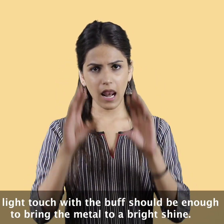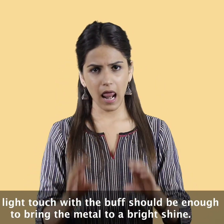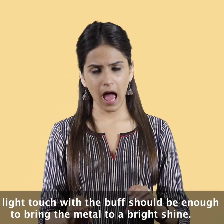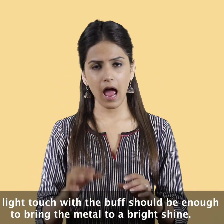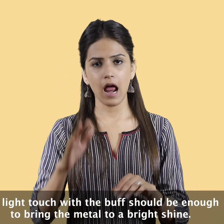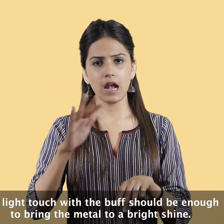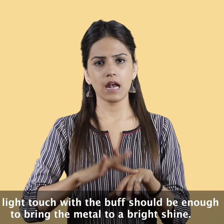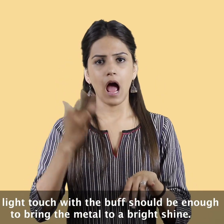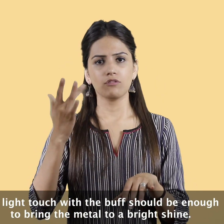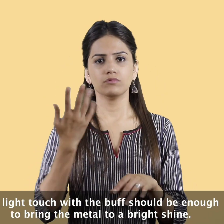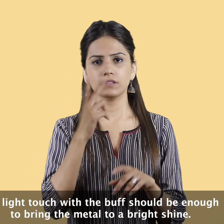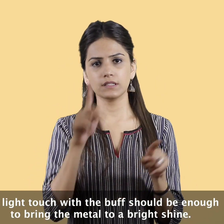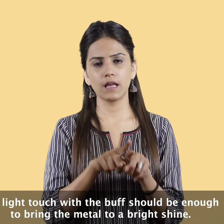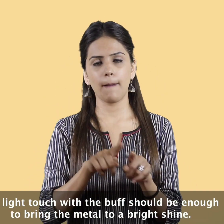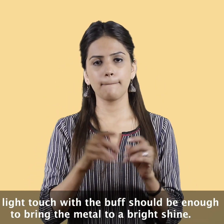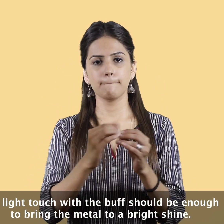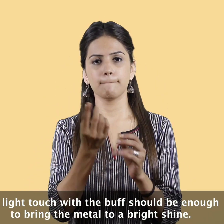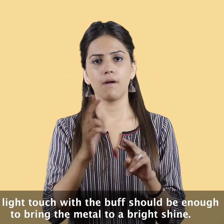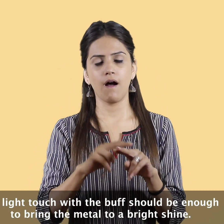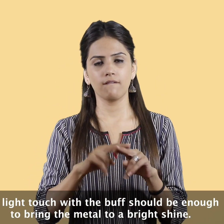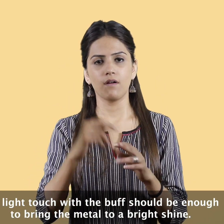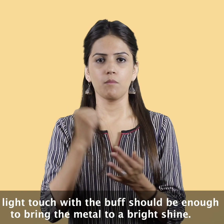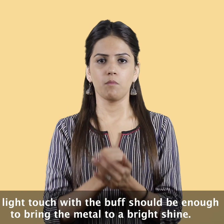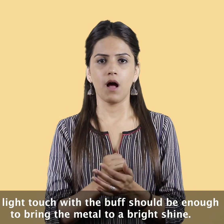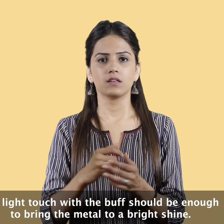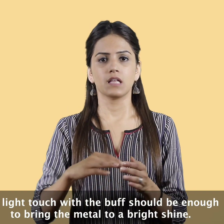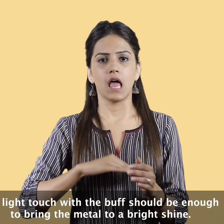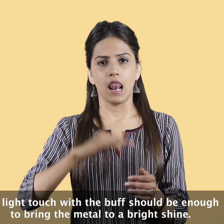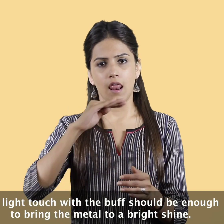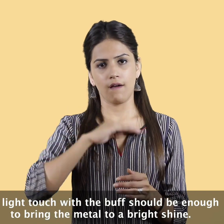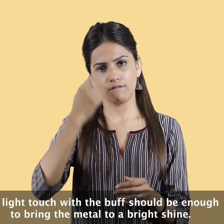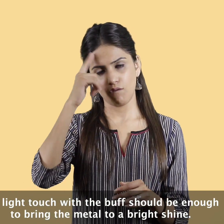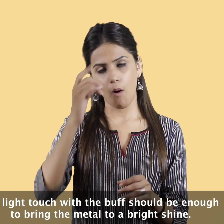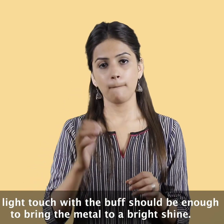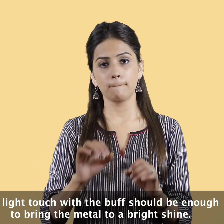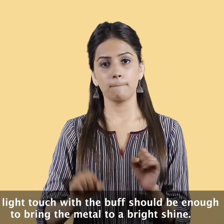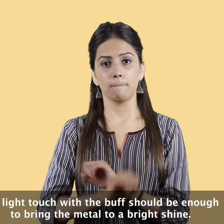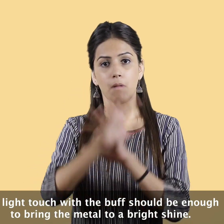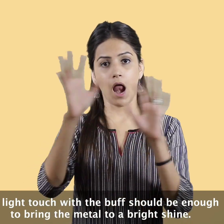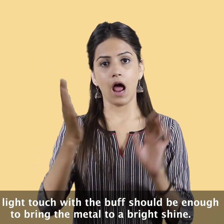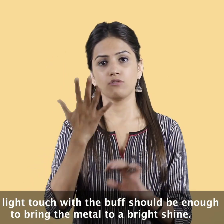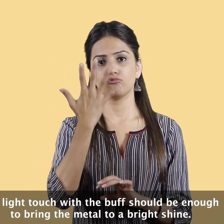A light touch with the buff should be enough to bring the metal to a bright shine.